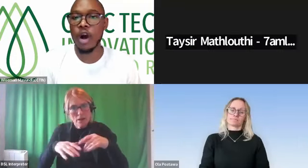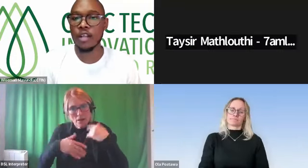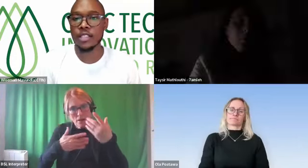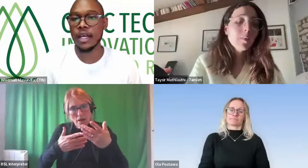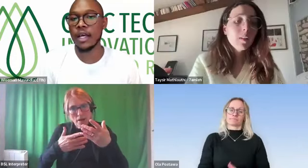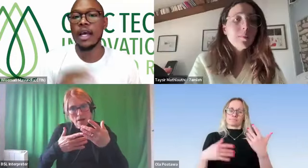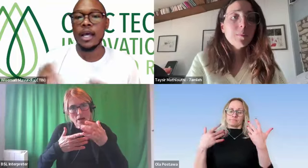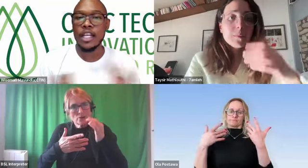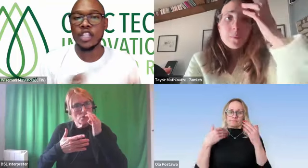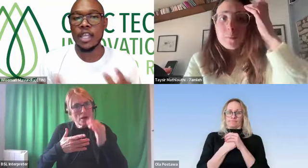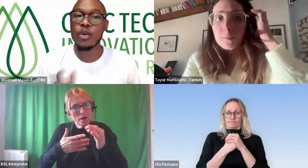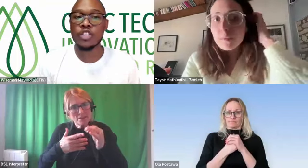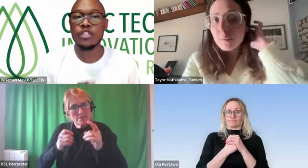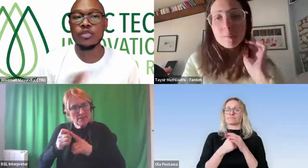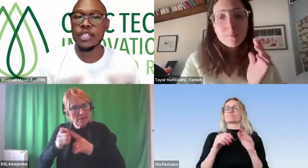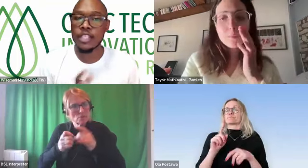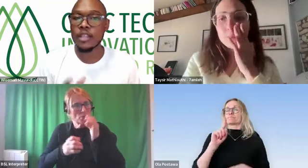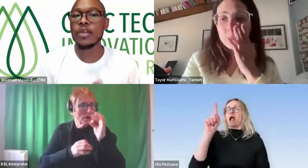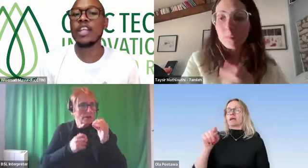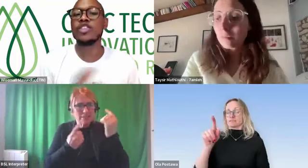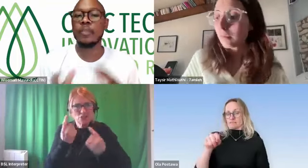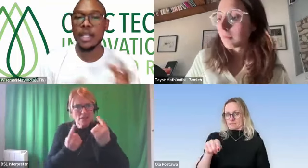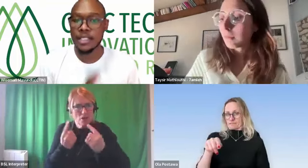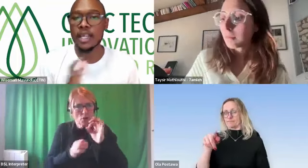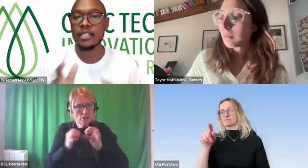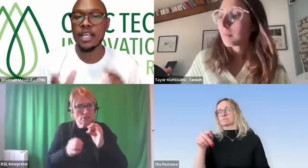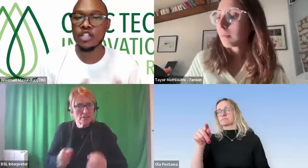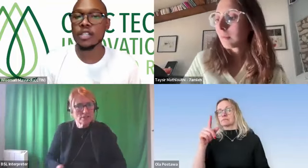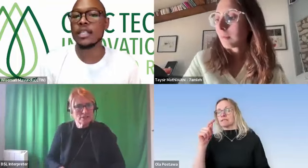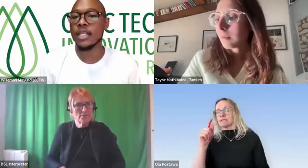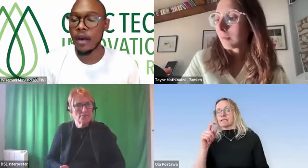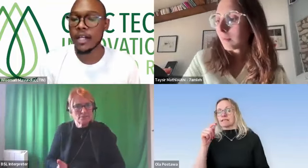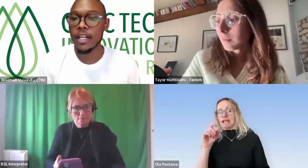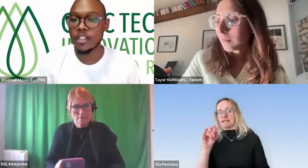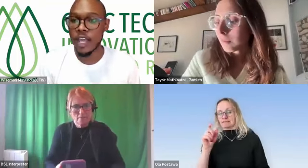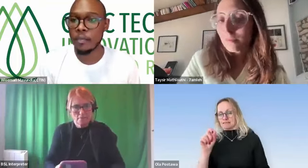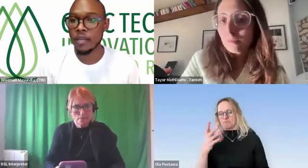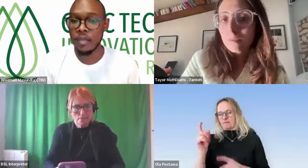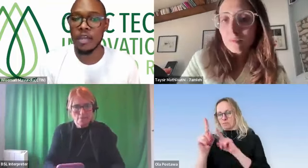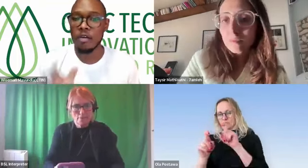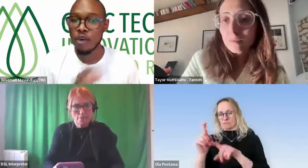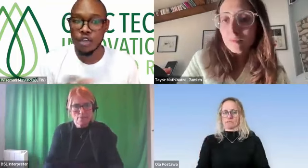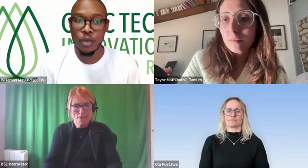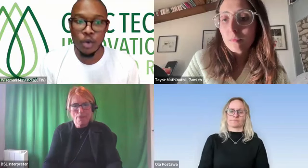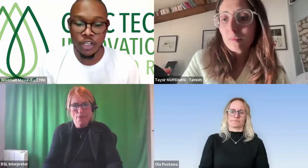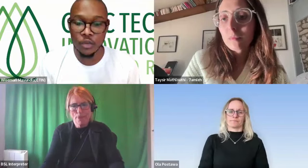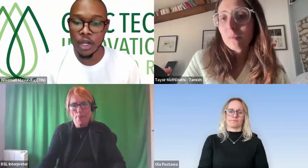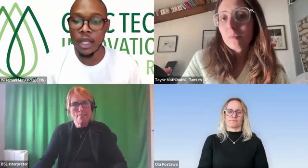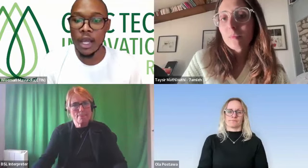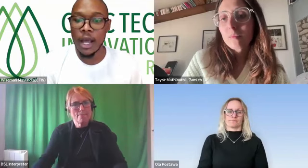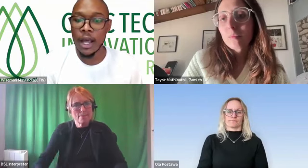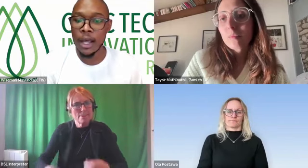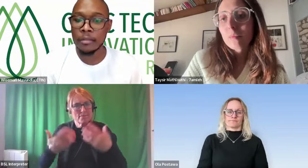on and to ask each other questions to tease out the relationship and intersections in the current landscape and maybe around your